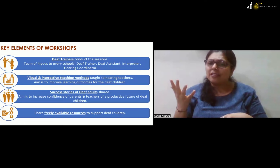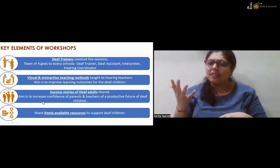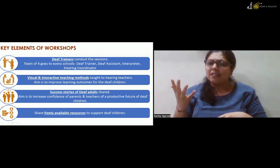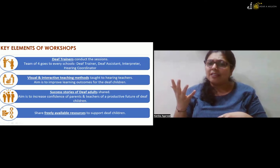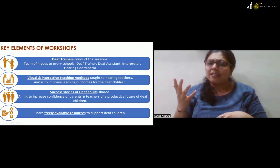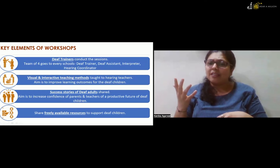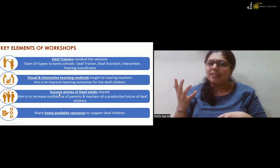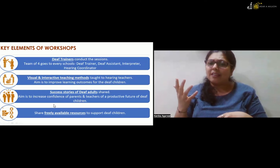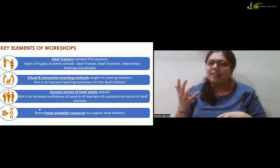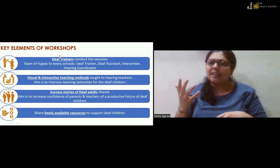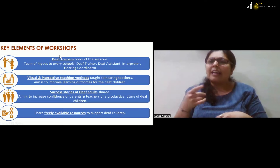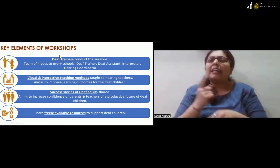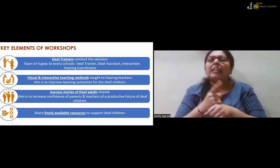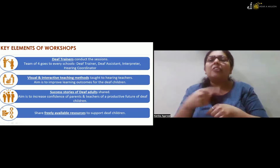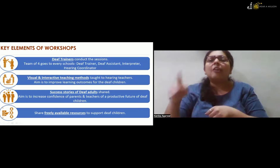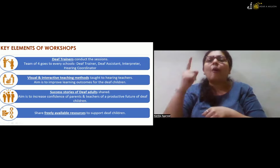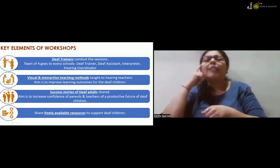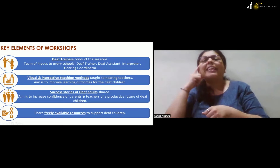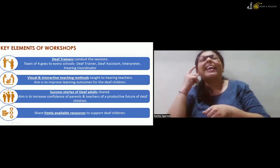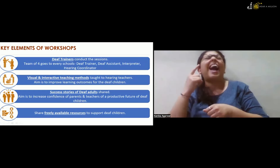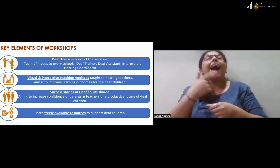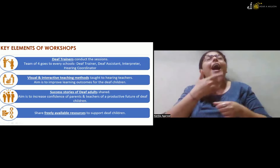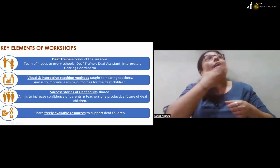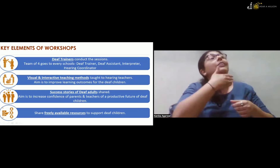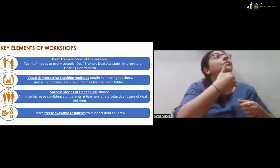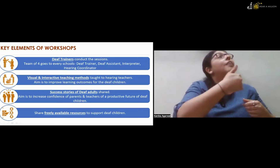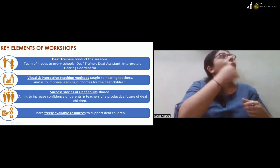for hours. But,